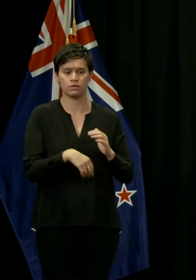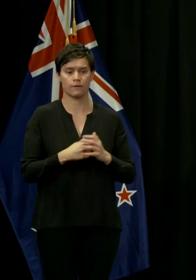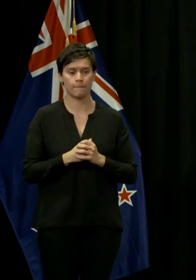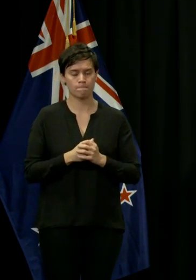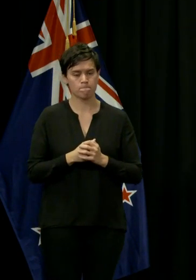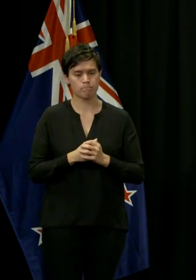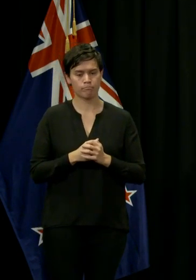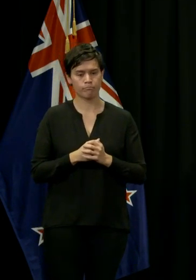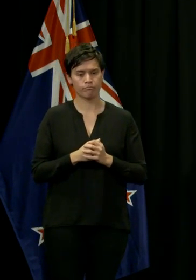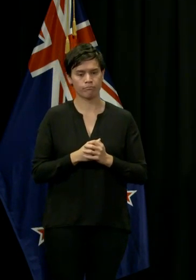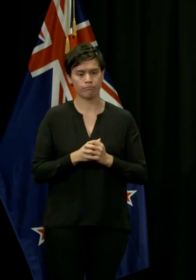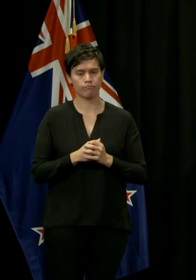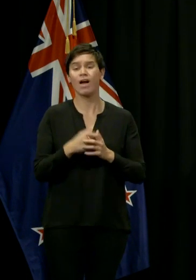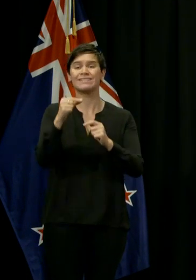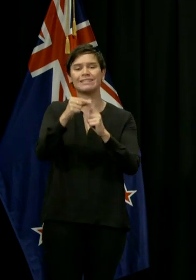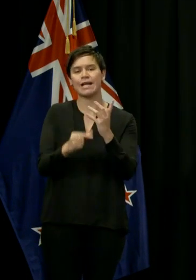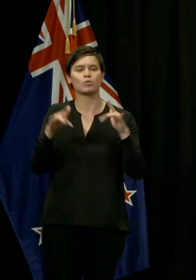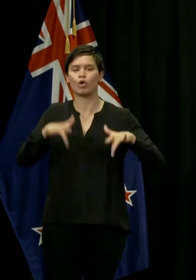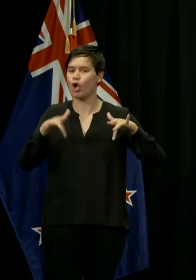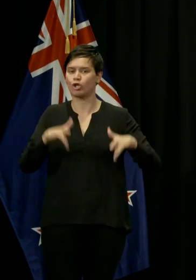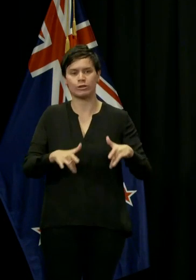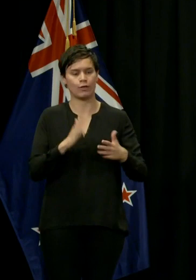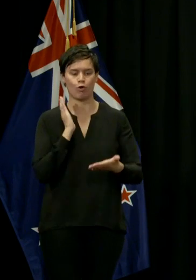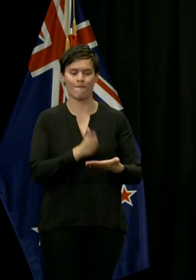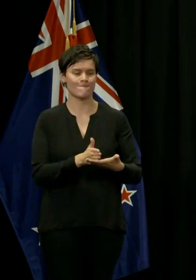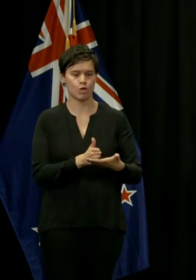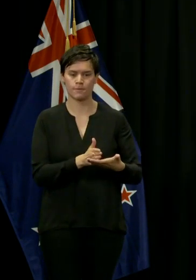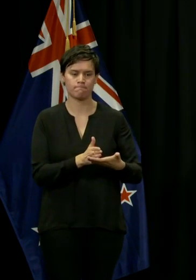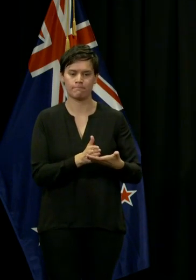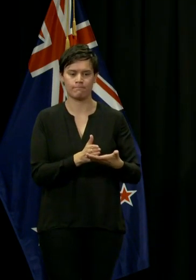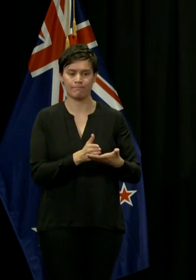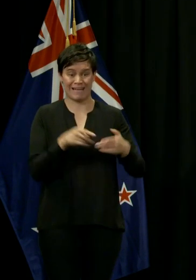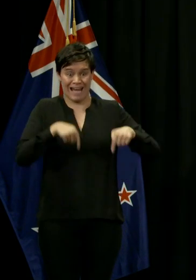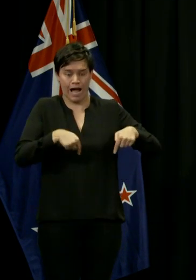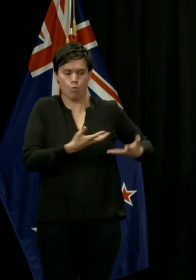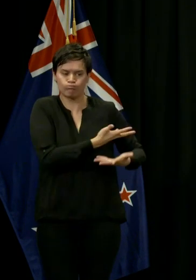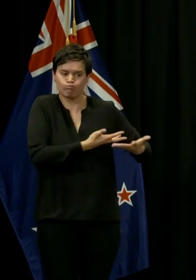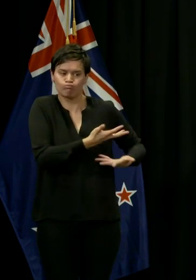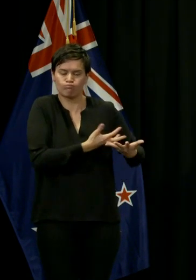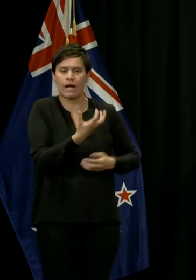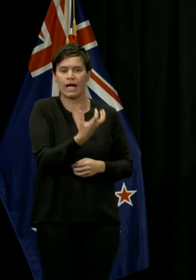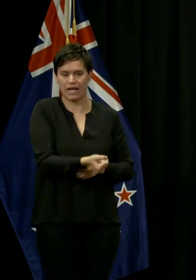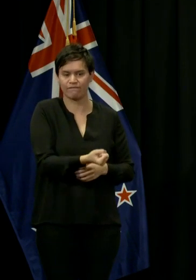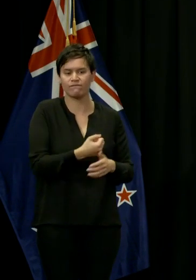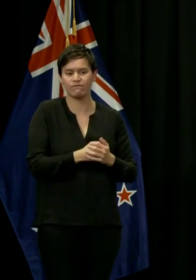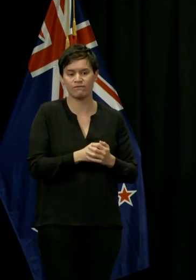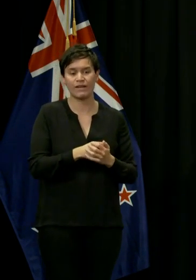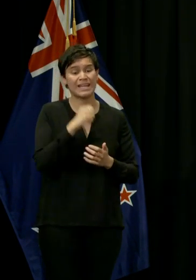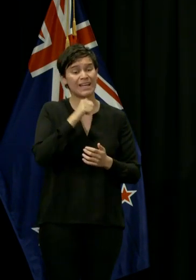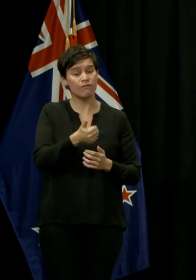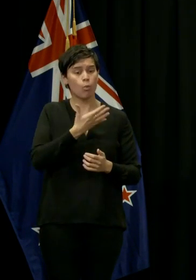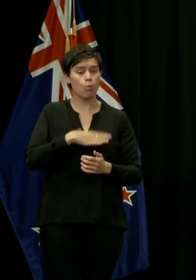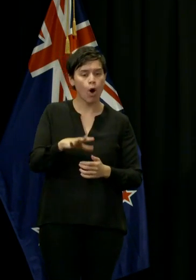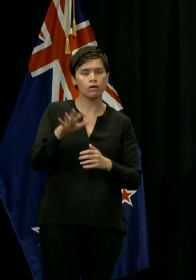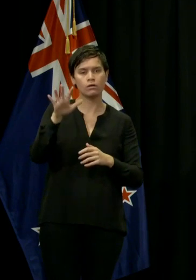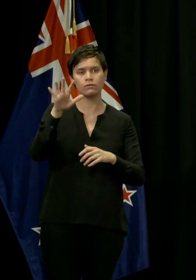forgive me. We are literally in the middle of the finalisation of those negotiations now. But you can look to Australia for the template for